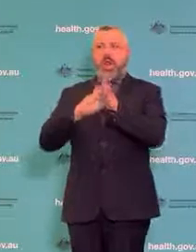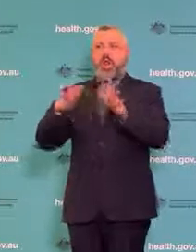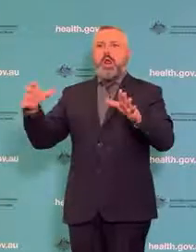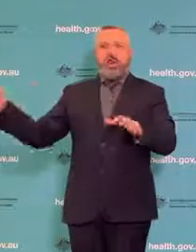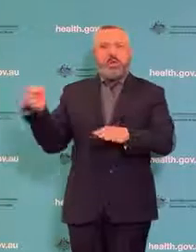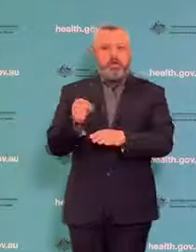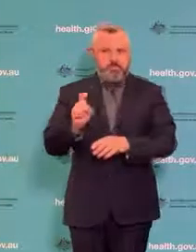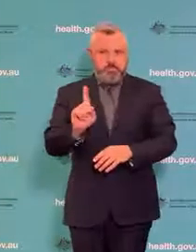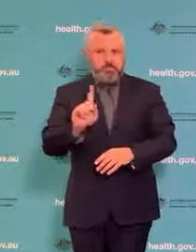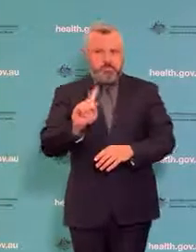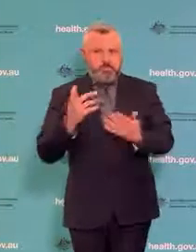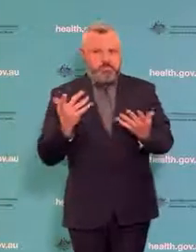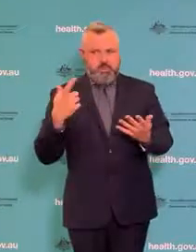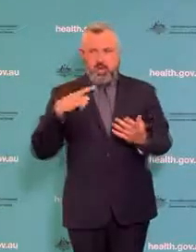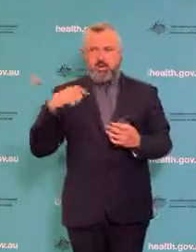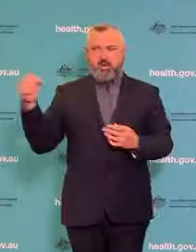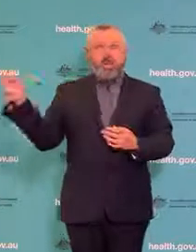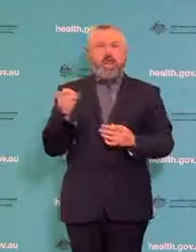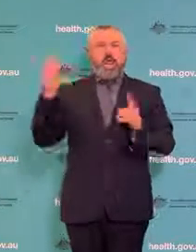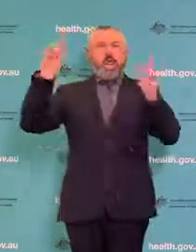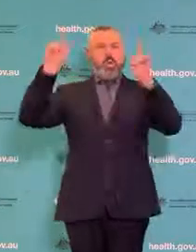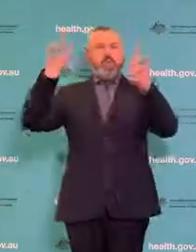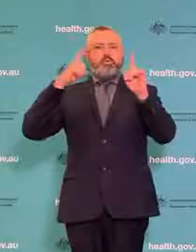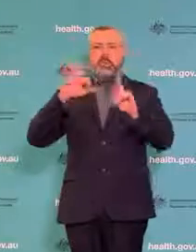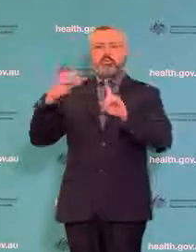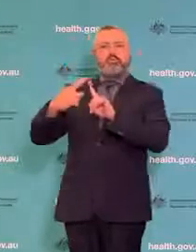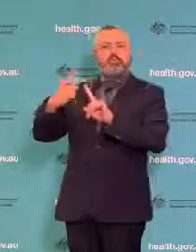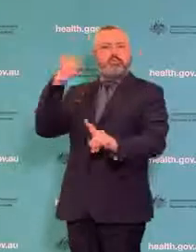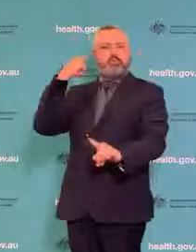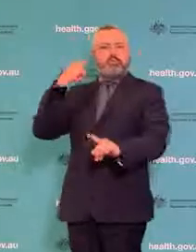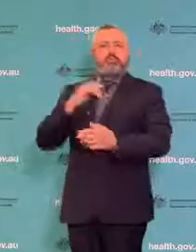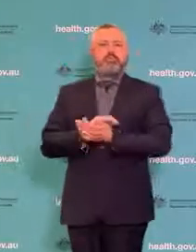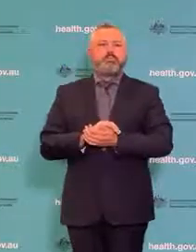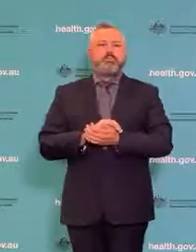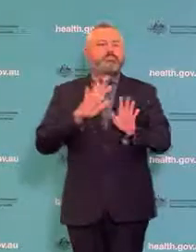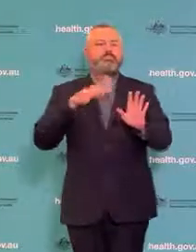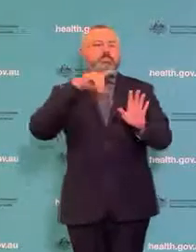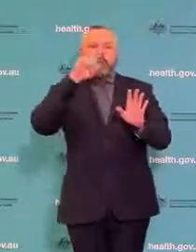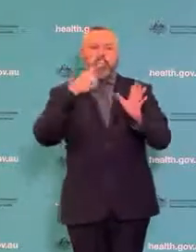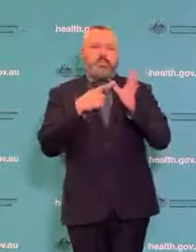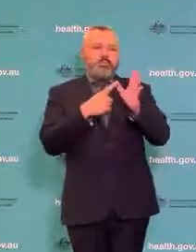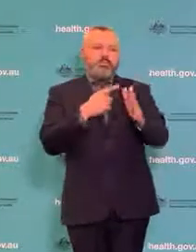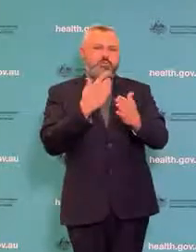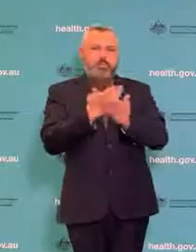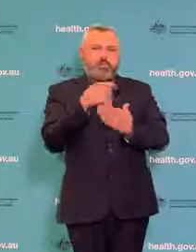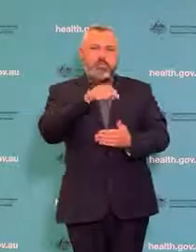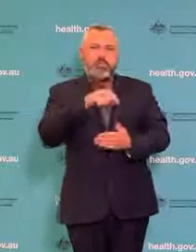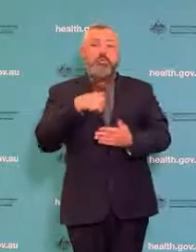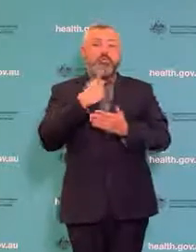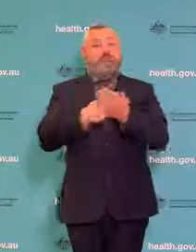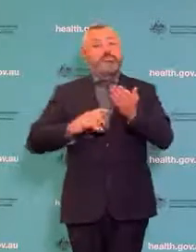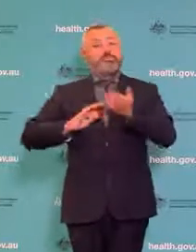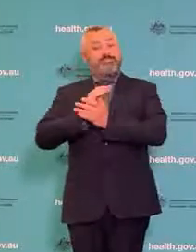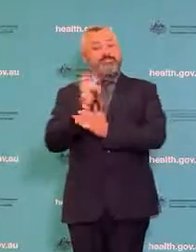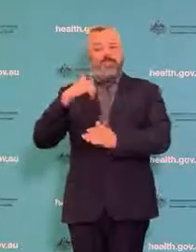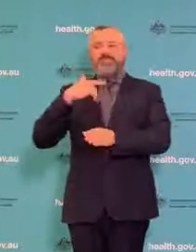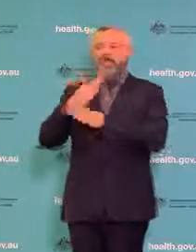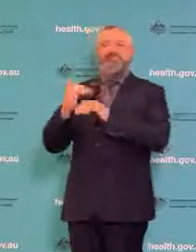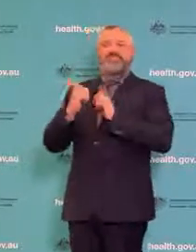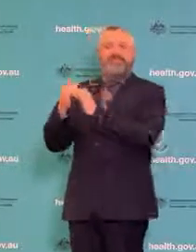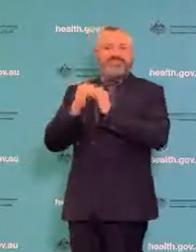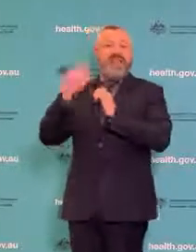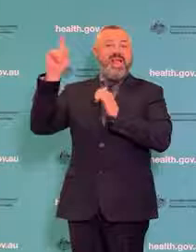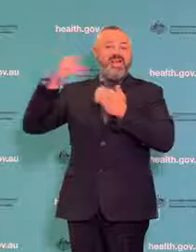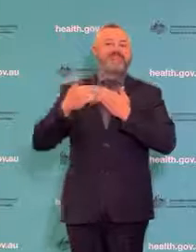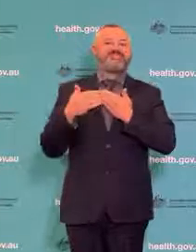was behind that decision? I can't speak on that decision. I'm really pleased to see they're here. As I said, I worked with our Defence Force